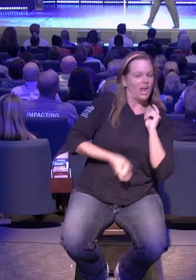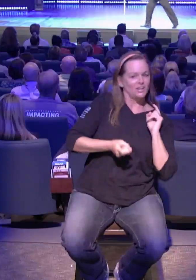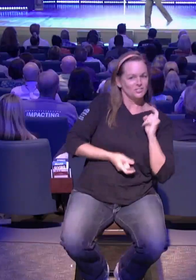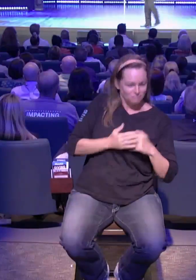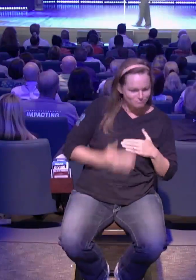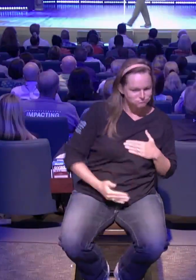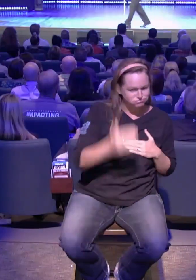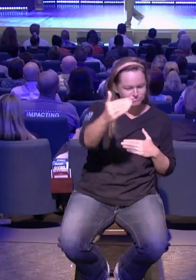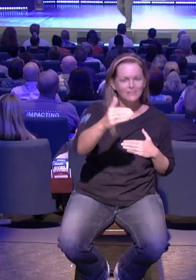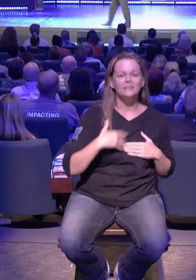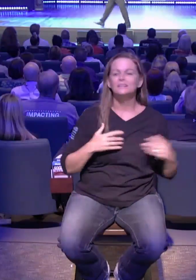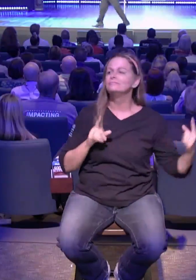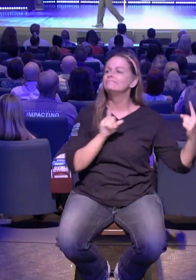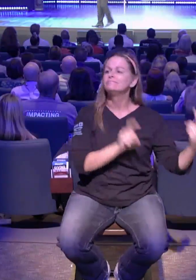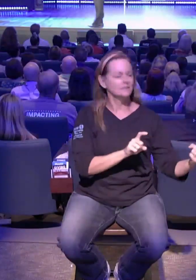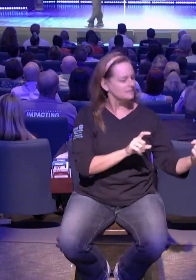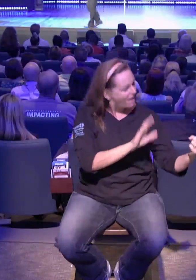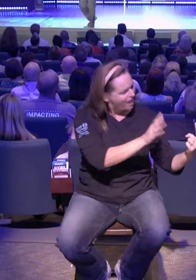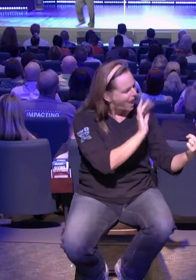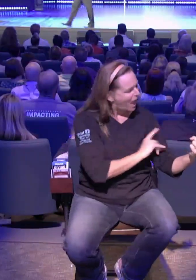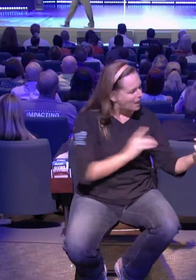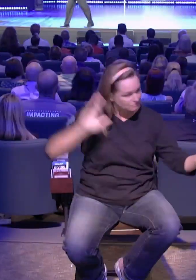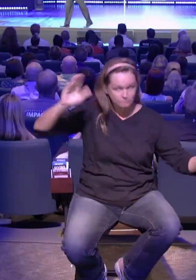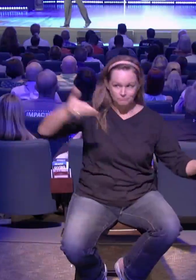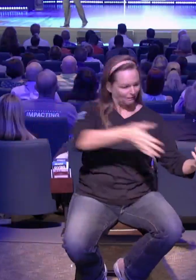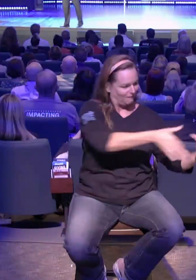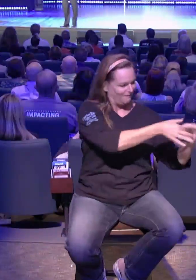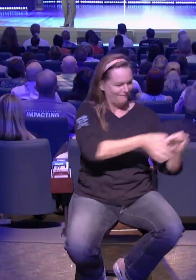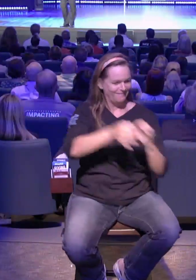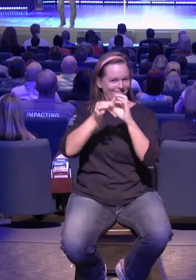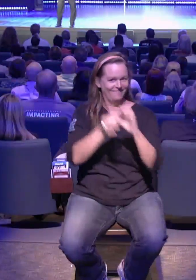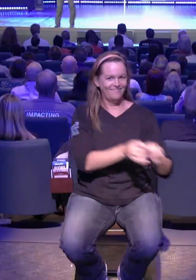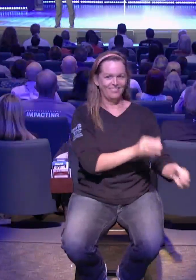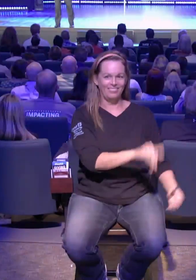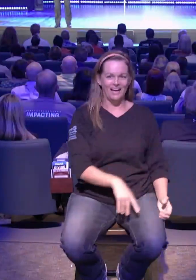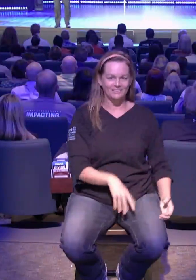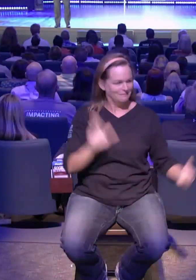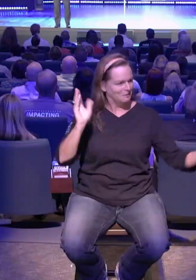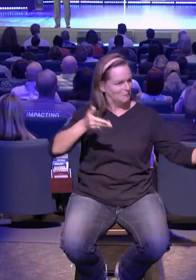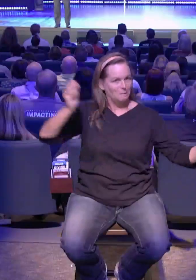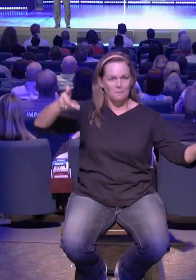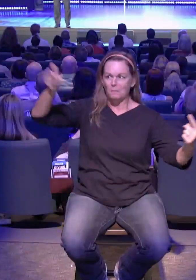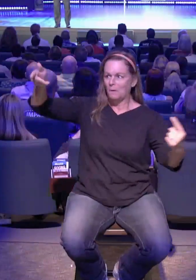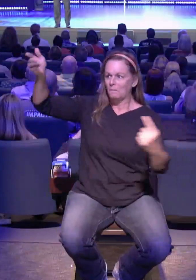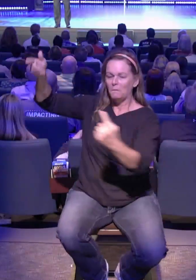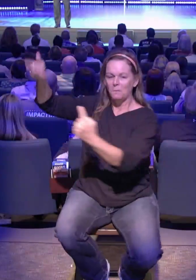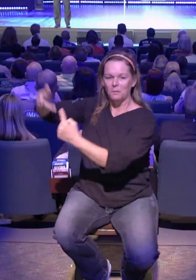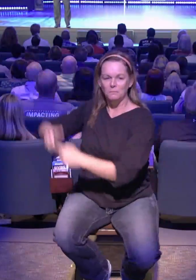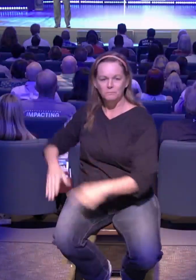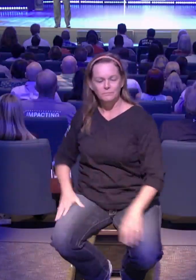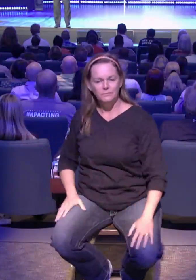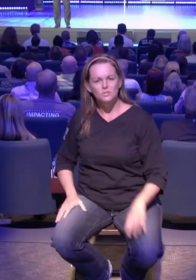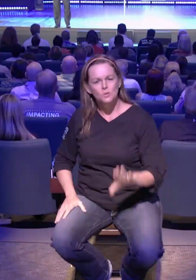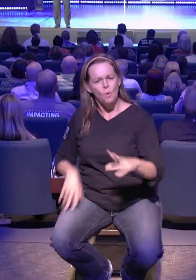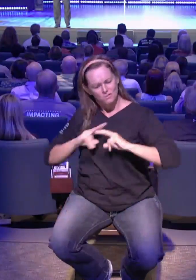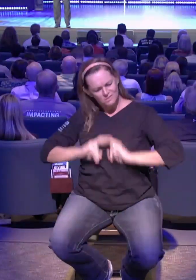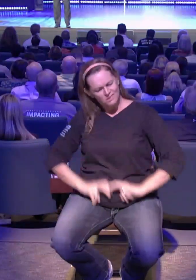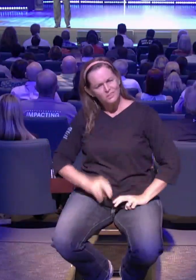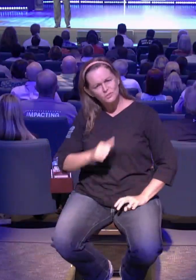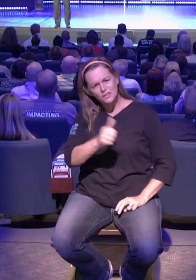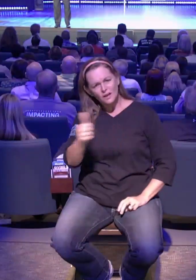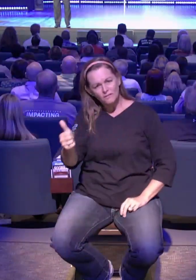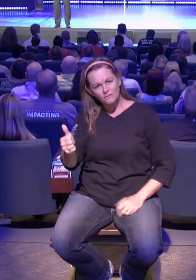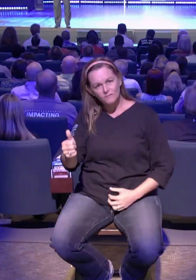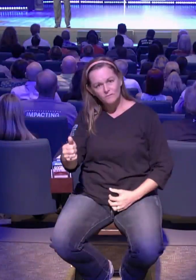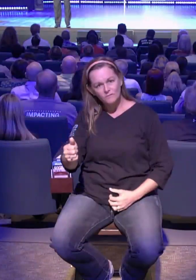So I ask you the question, can they tell? Can they tell by your conversation that you